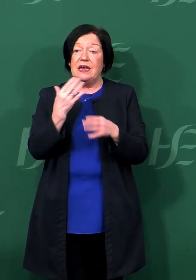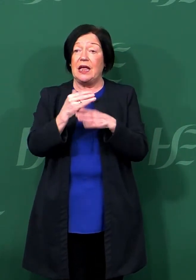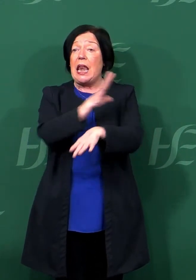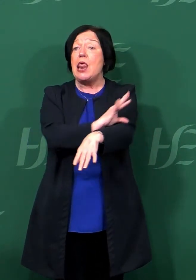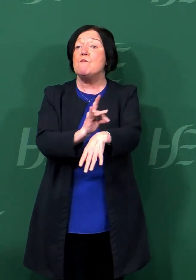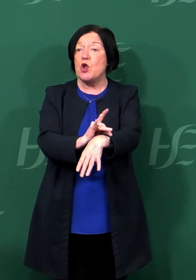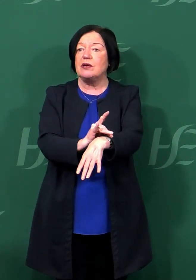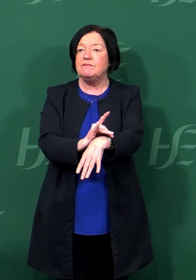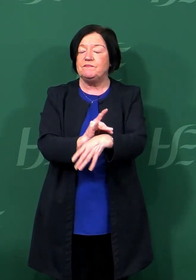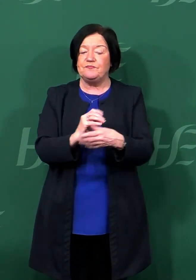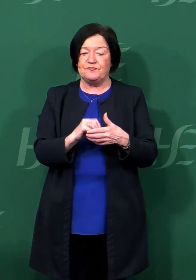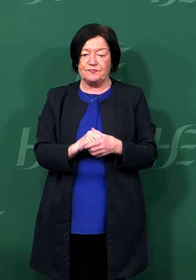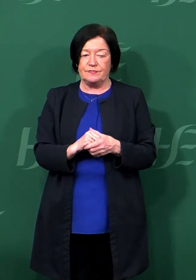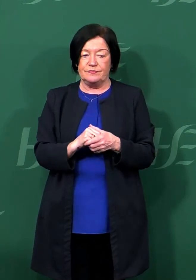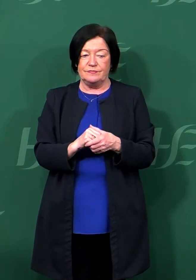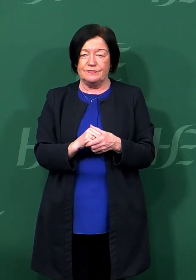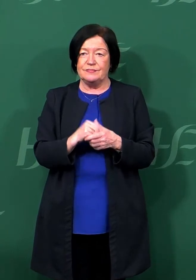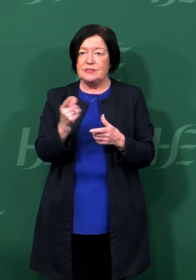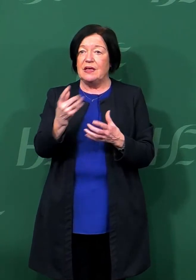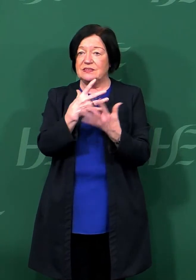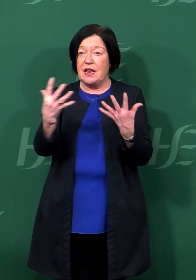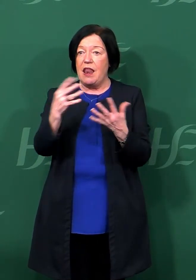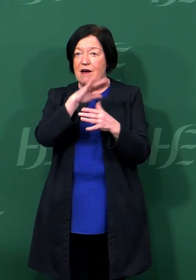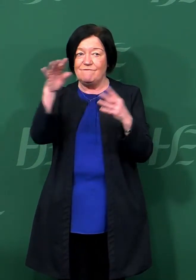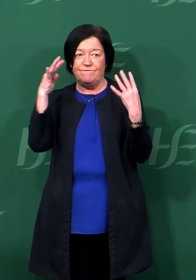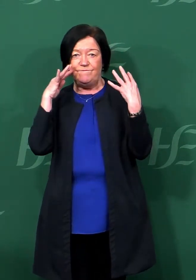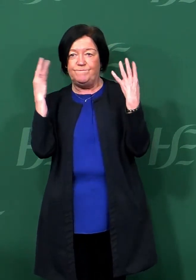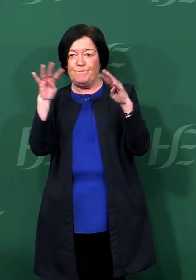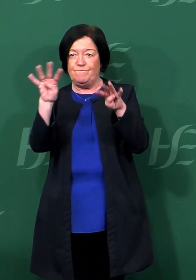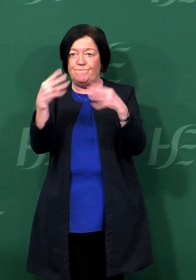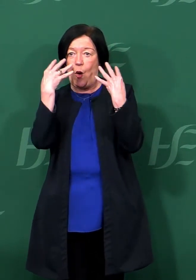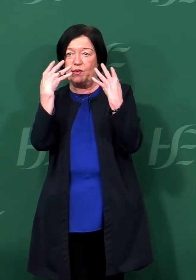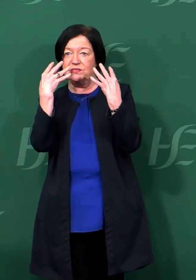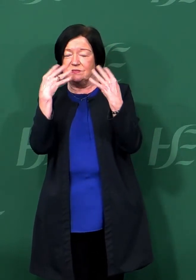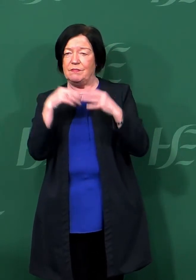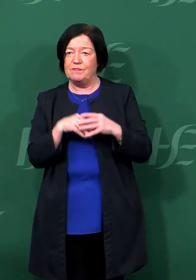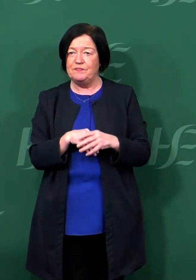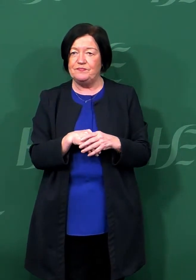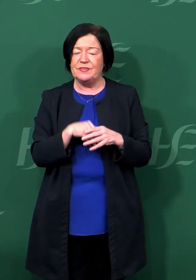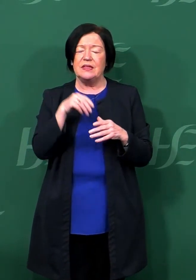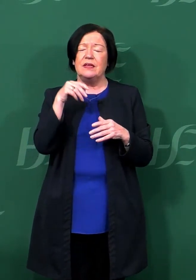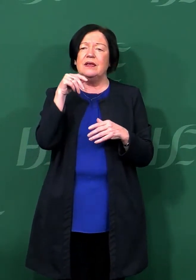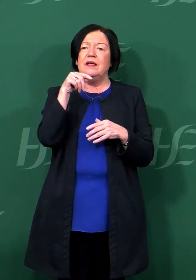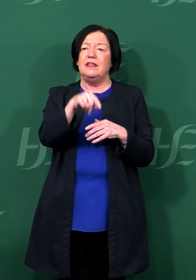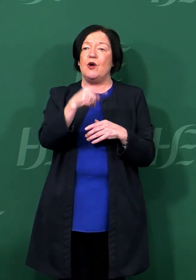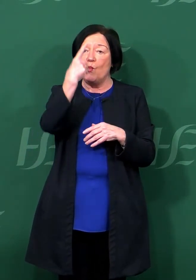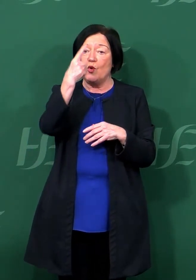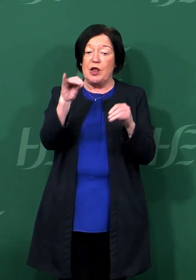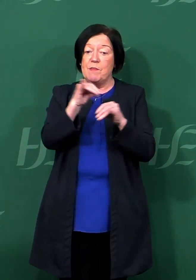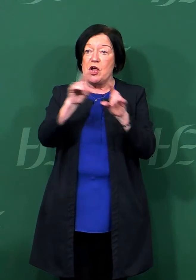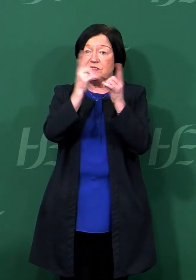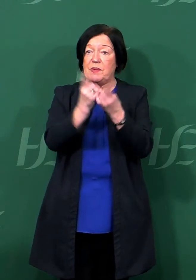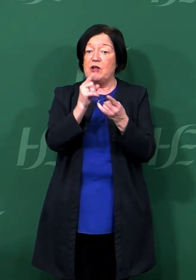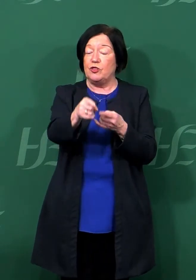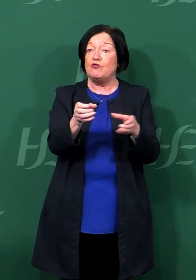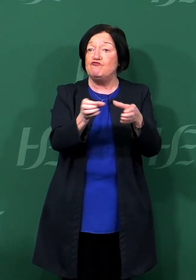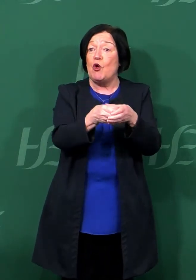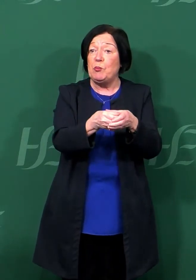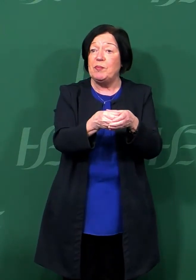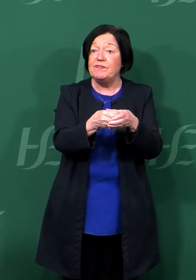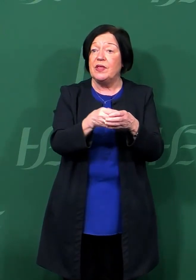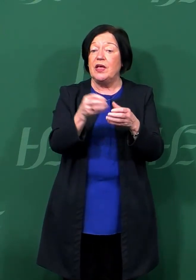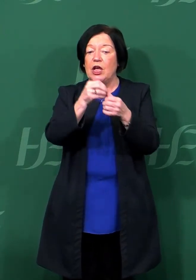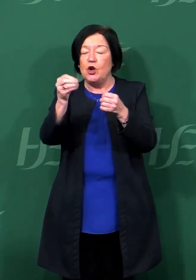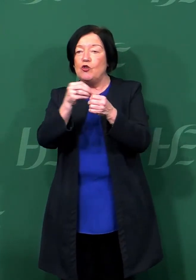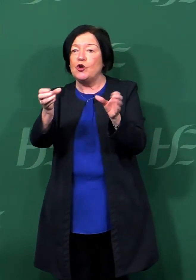Limerick, it gets a lot of attention. We know that. There is one emergency department in the group. So in